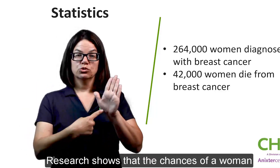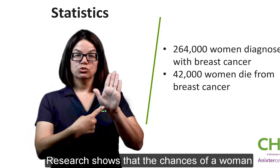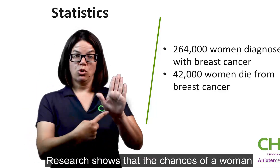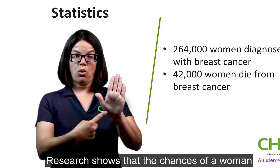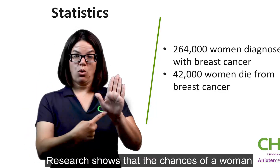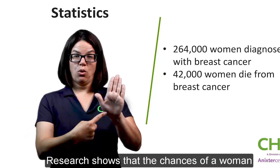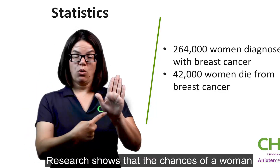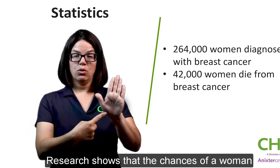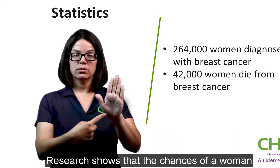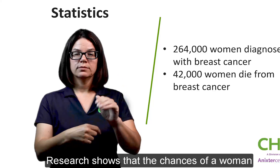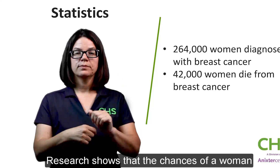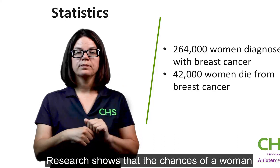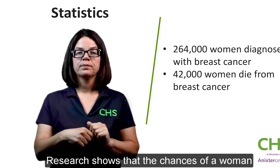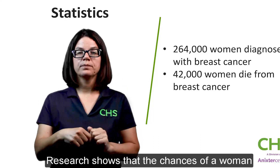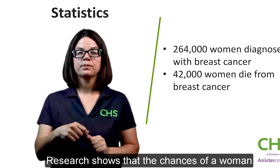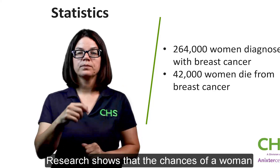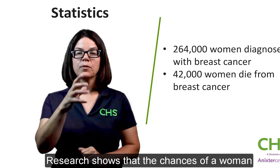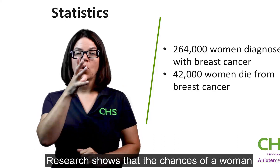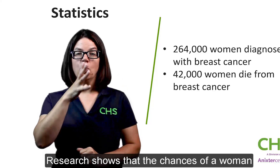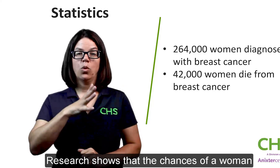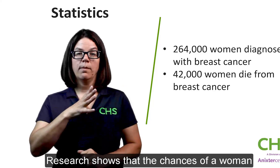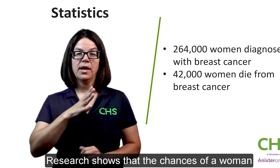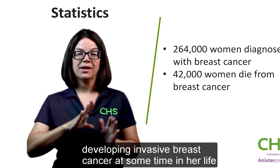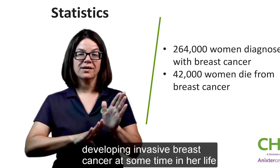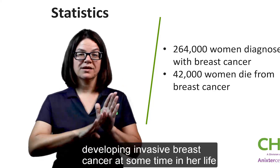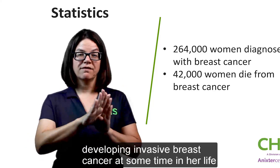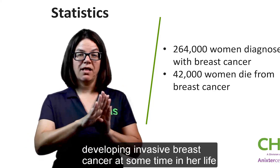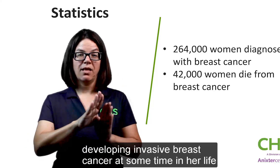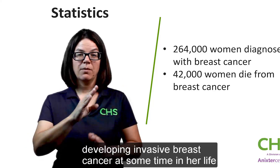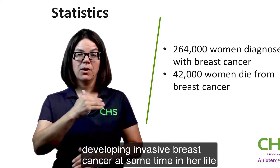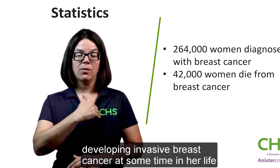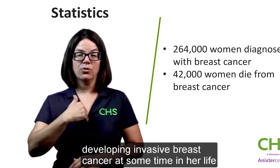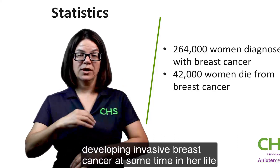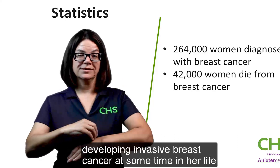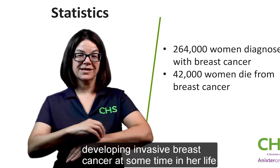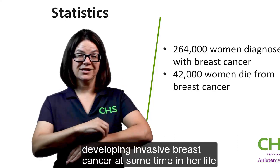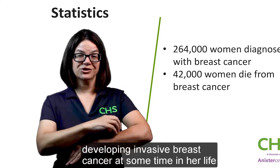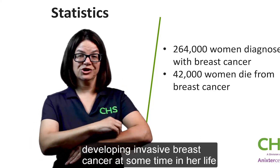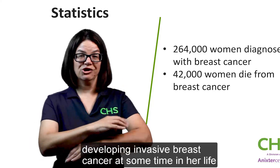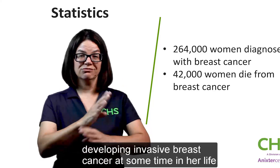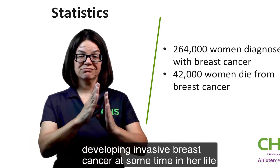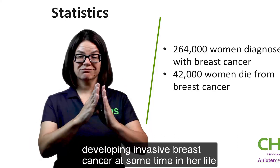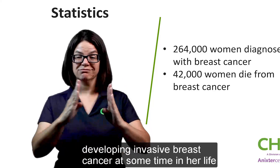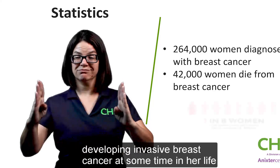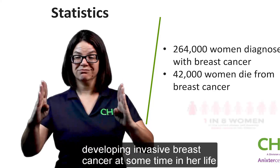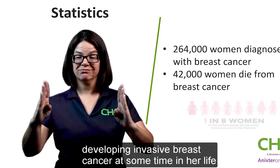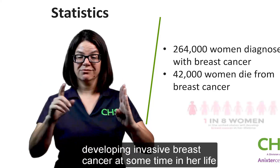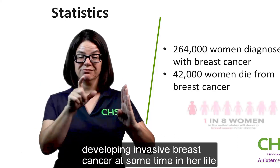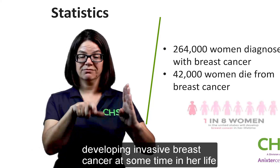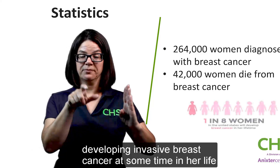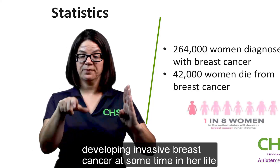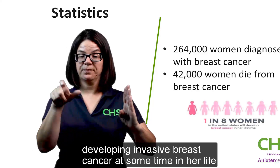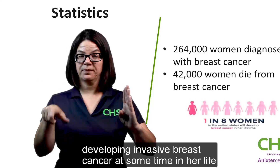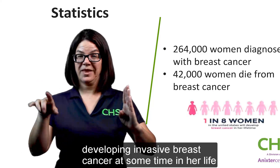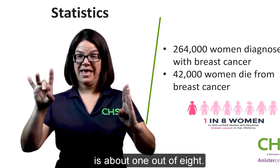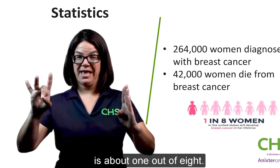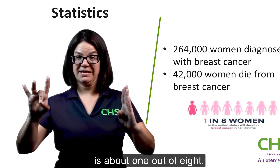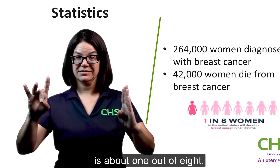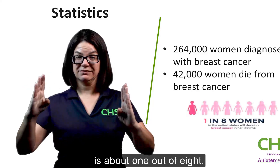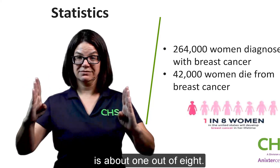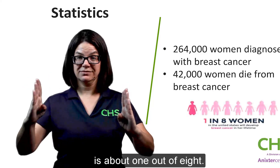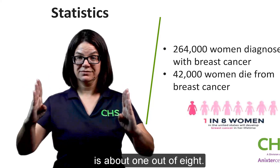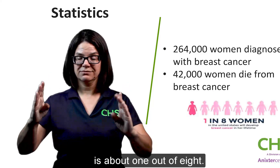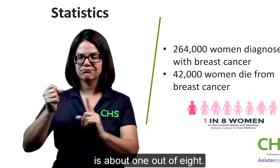Research shows that the chances of a woman developing invasive breast cancer at some time in her life